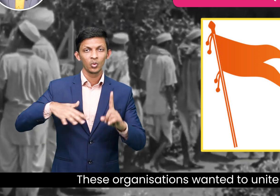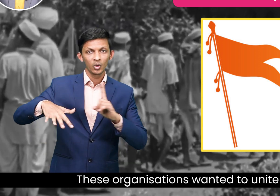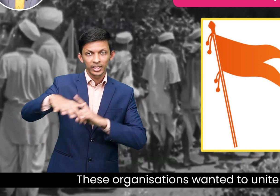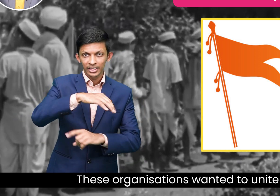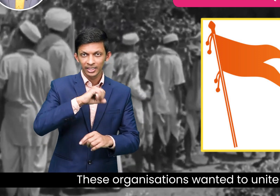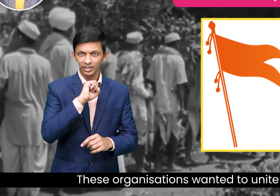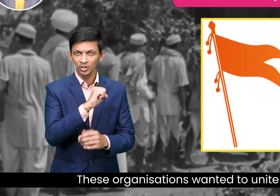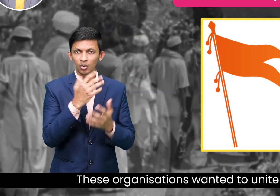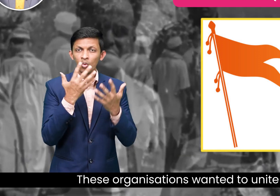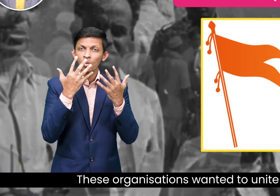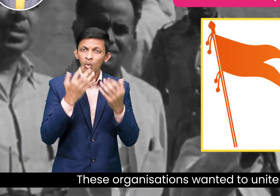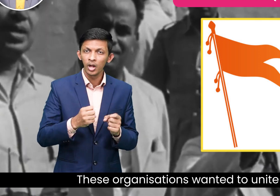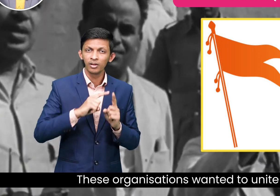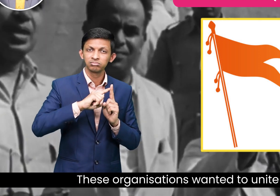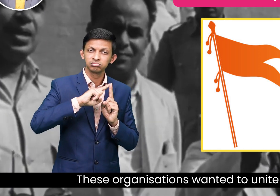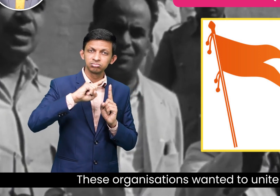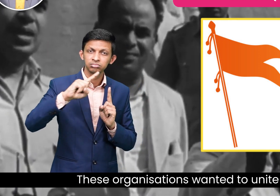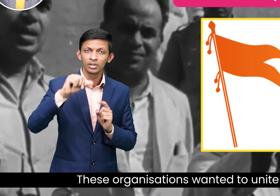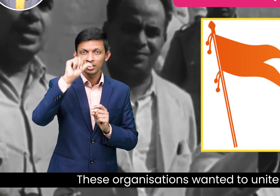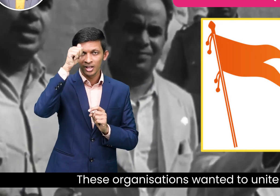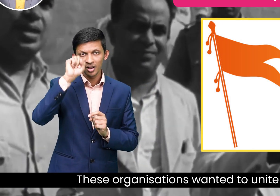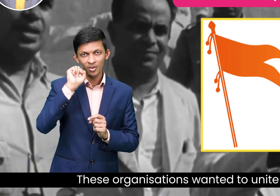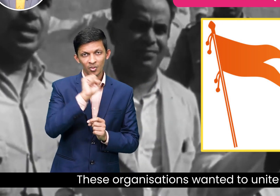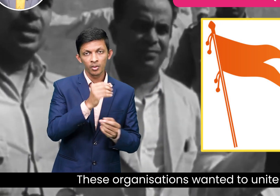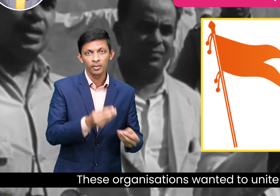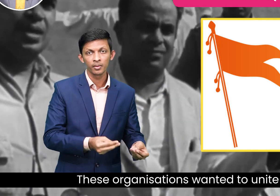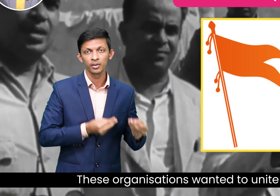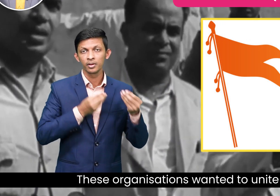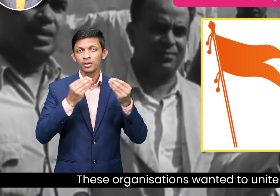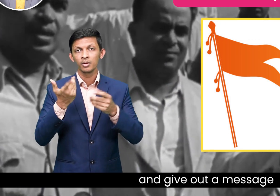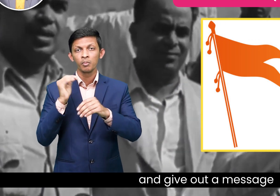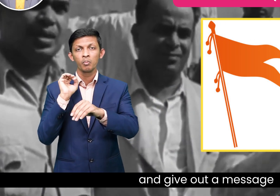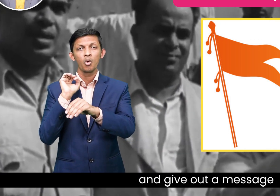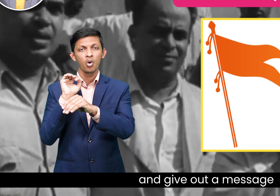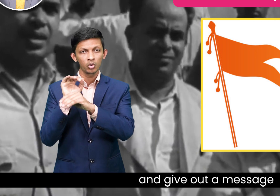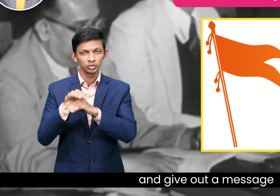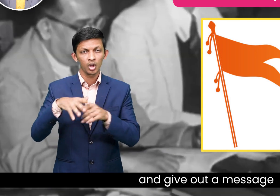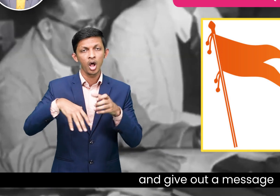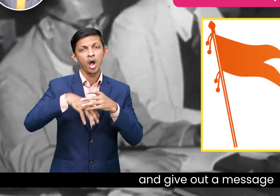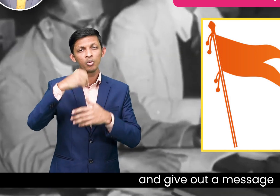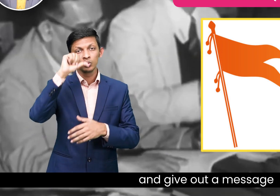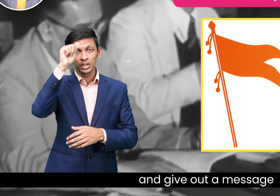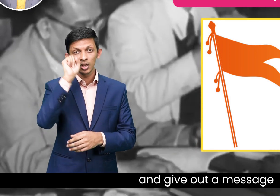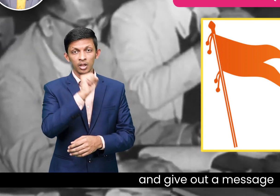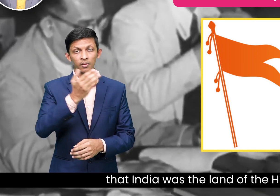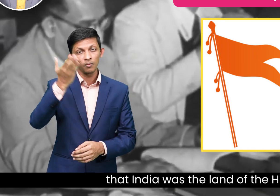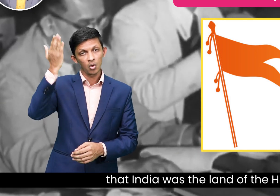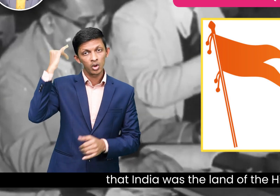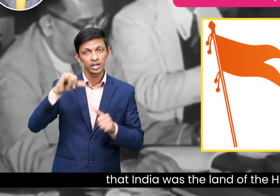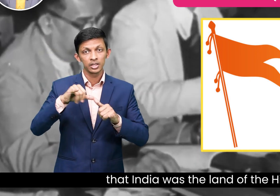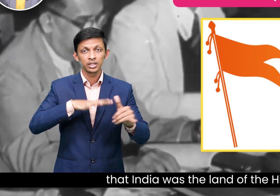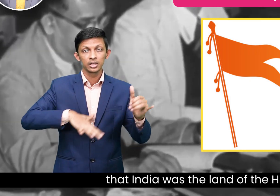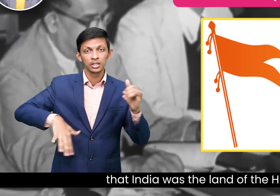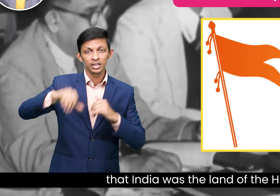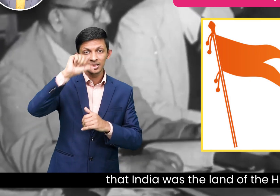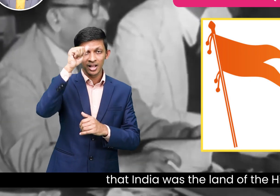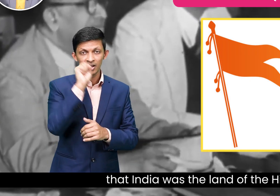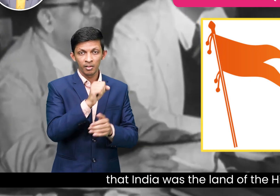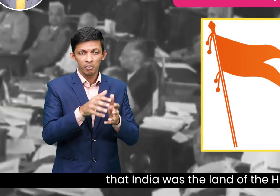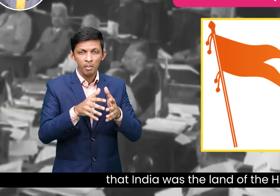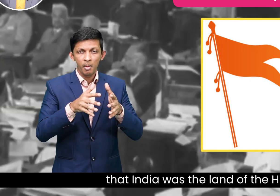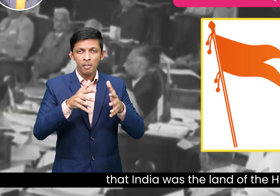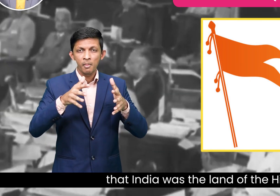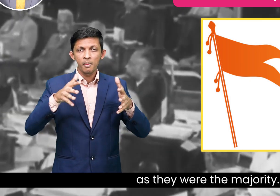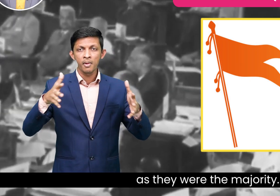These organizations wanted to unite all Hindus and give out a message that India was the land of